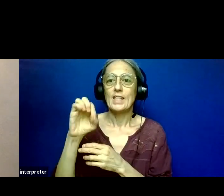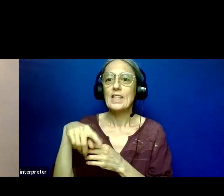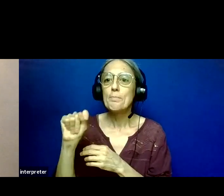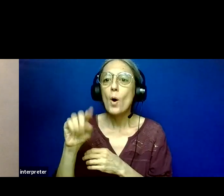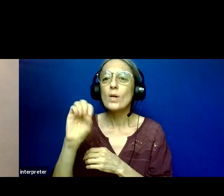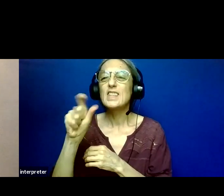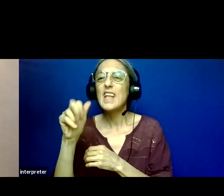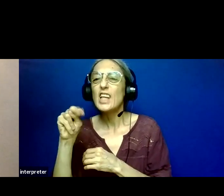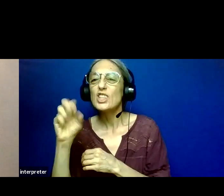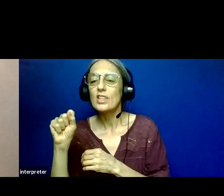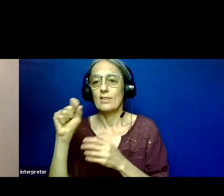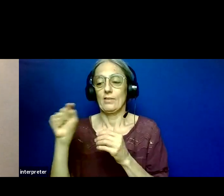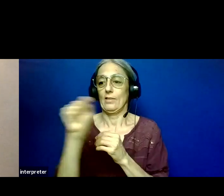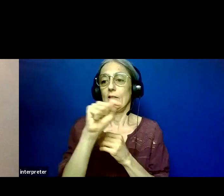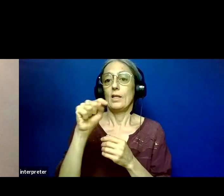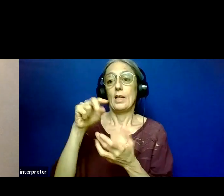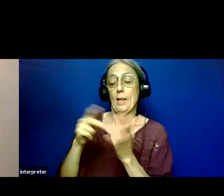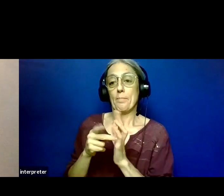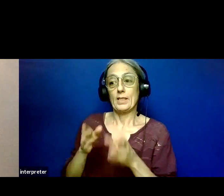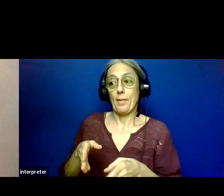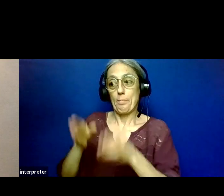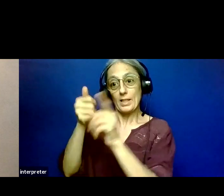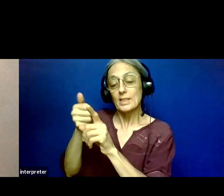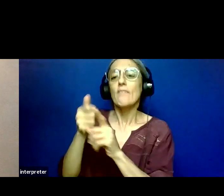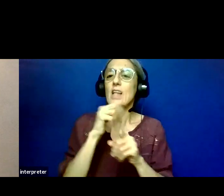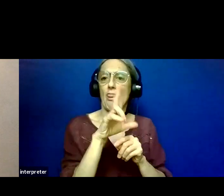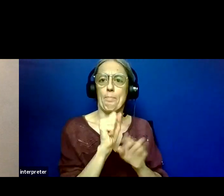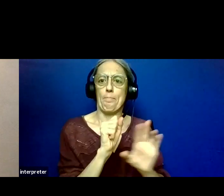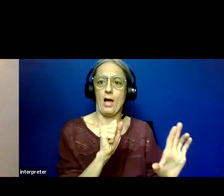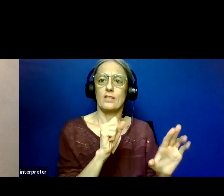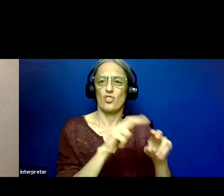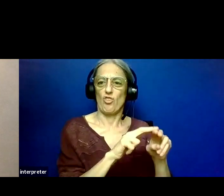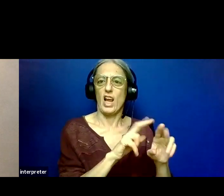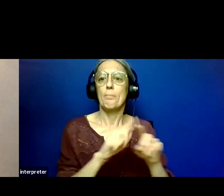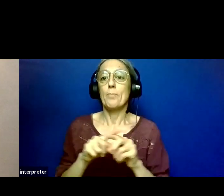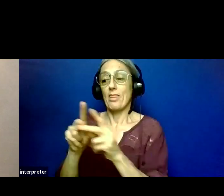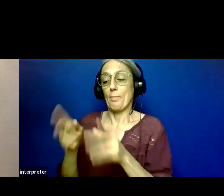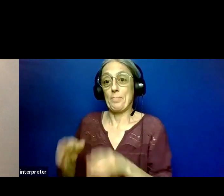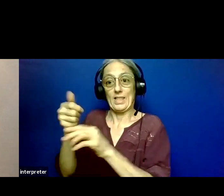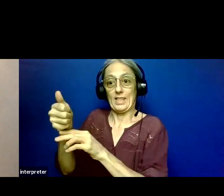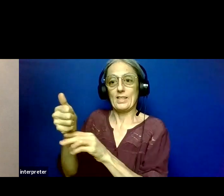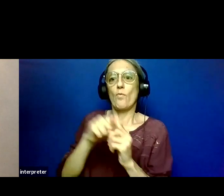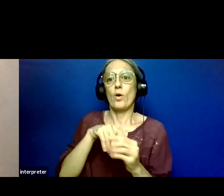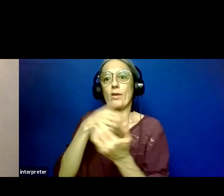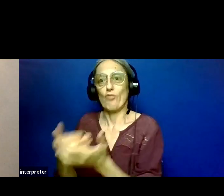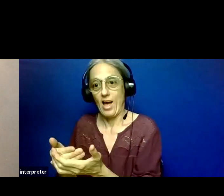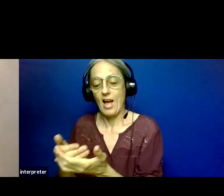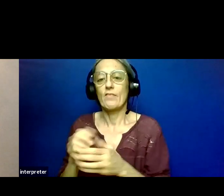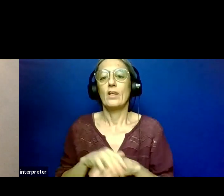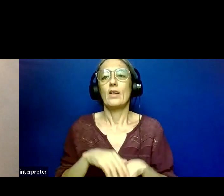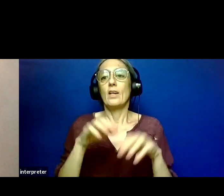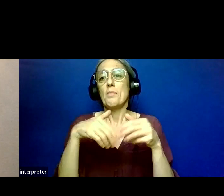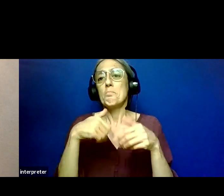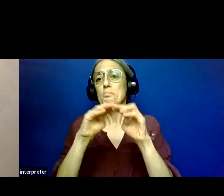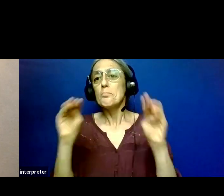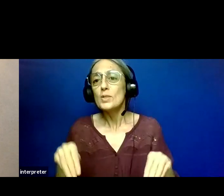those facilities, but not the actual public transportation. Places of display, museums, galleries, libraries. Places